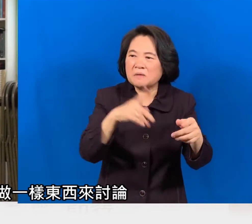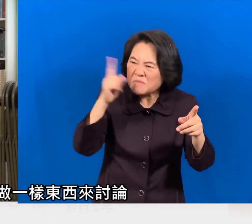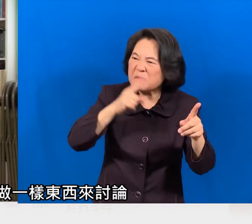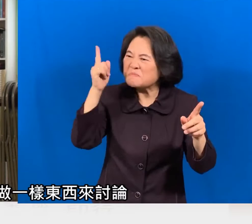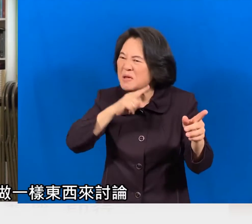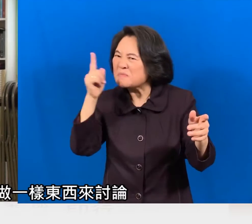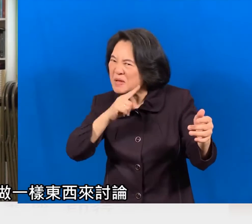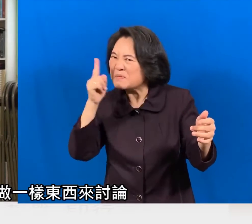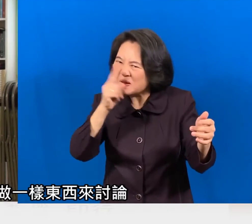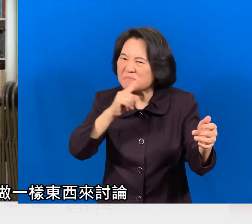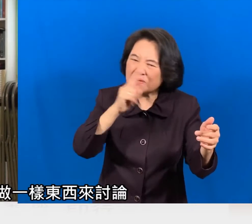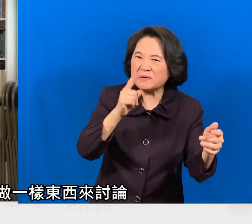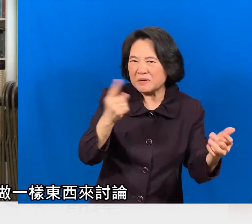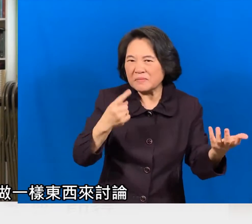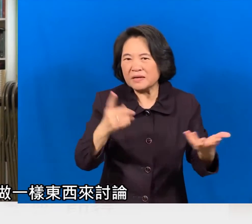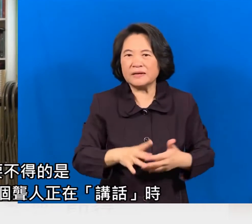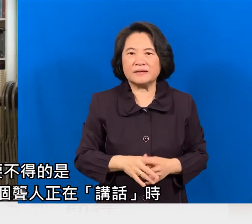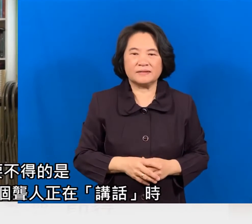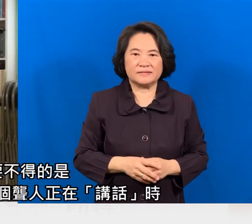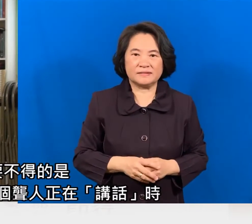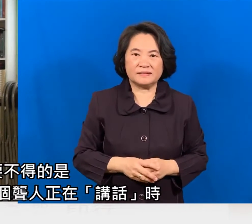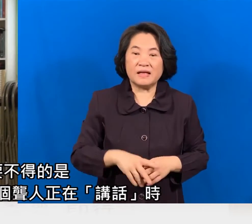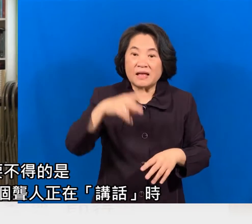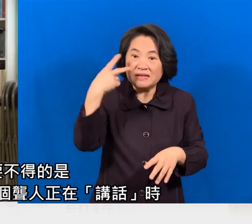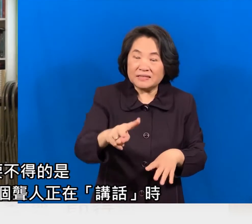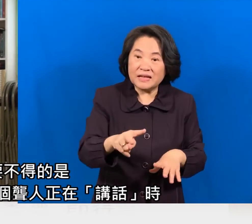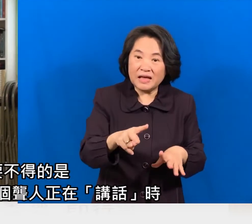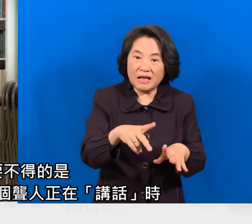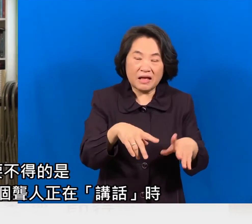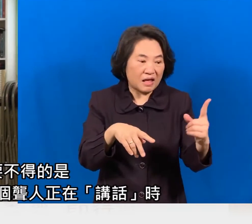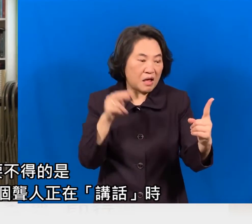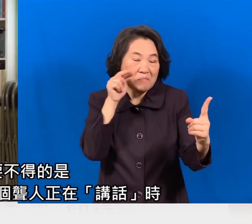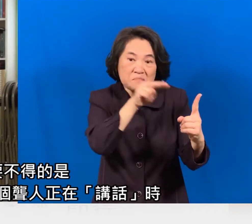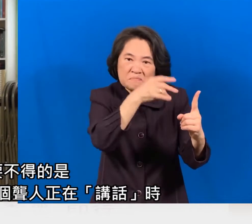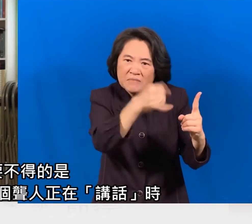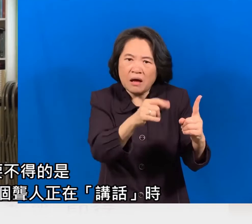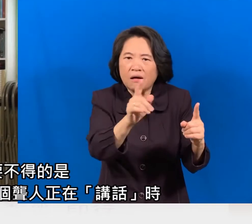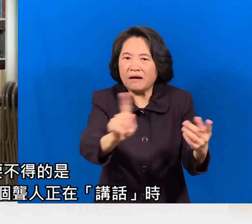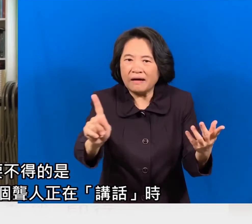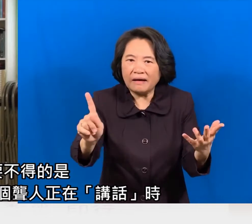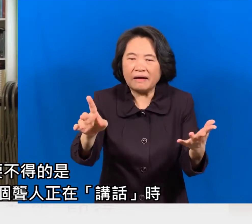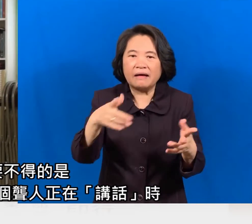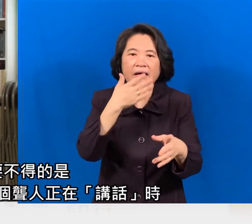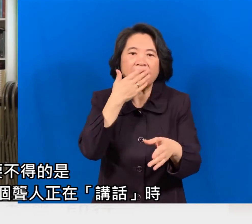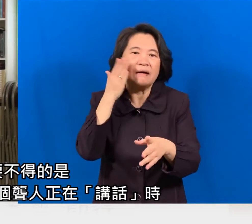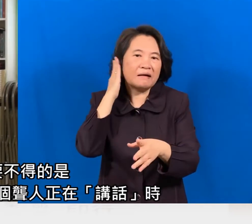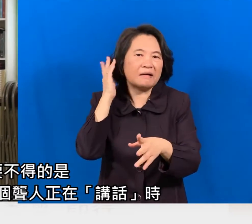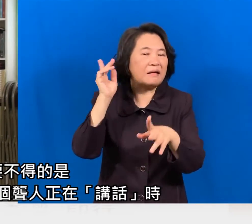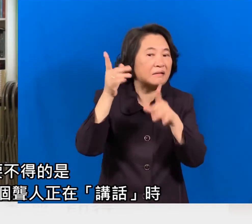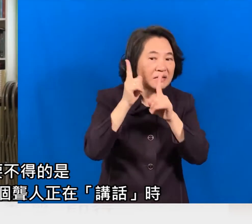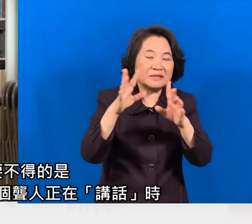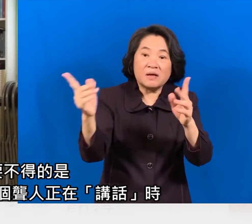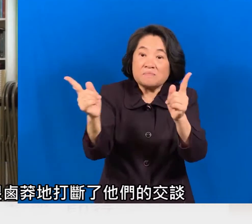some object for discussion. Probably the worst situation is when a hearing person and a deaf person are